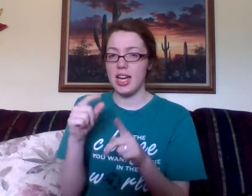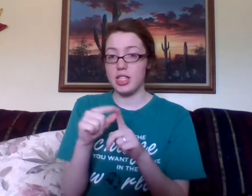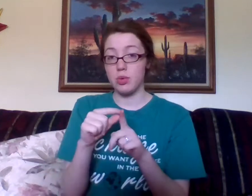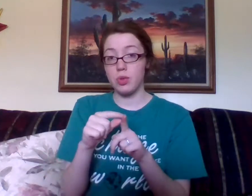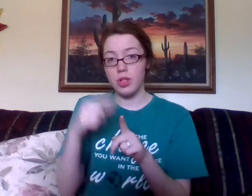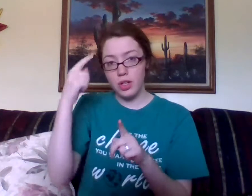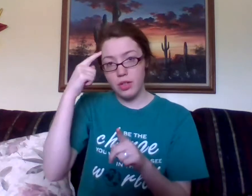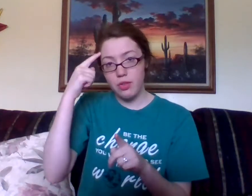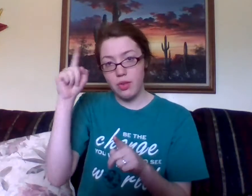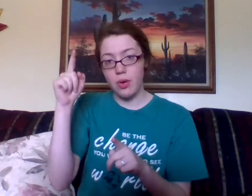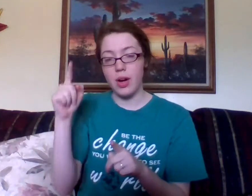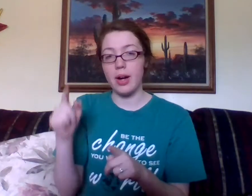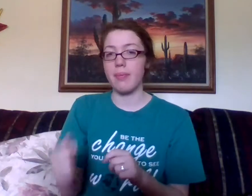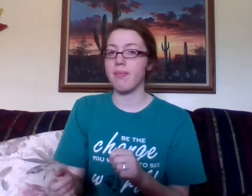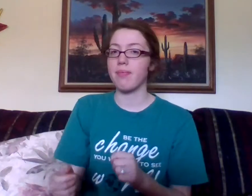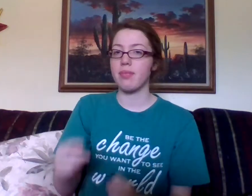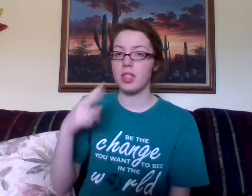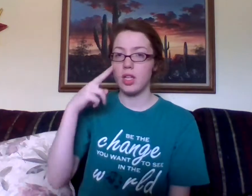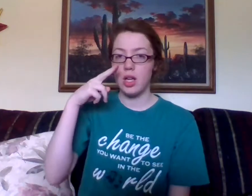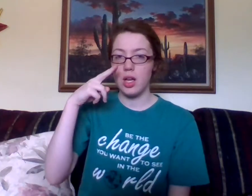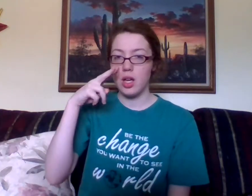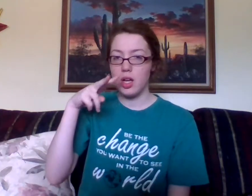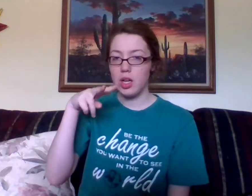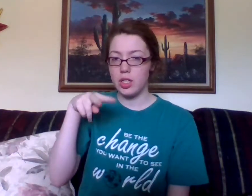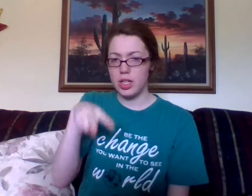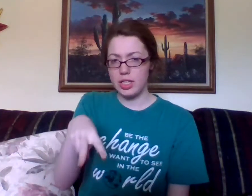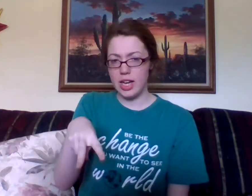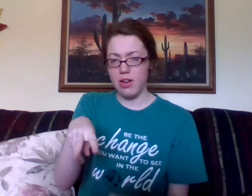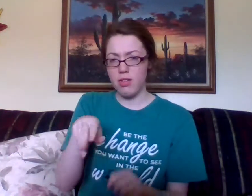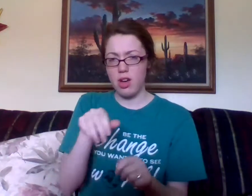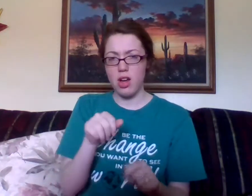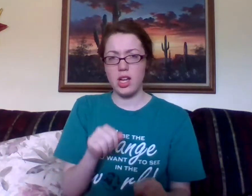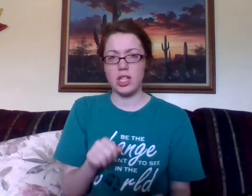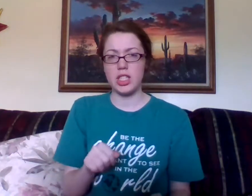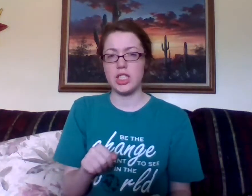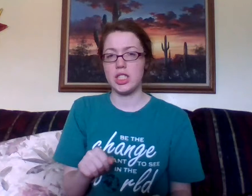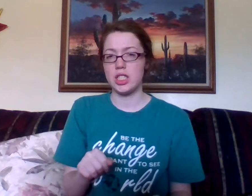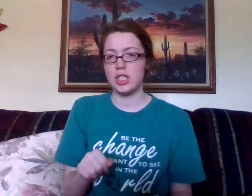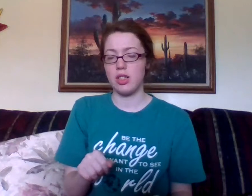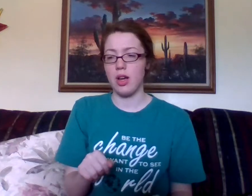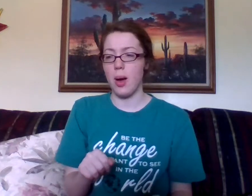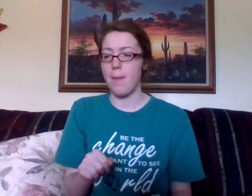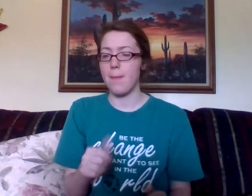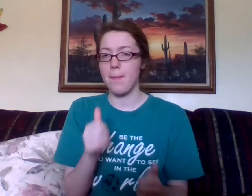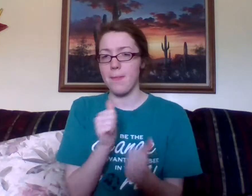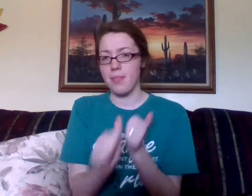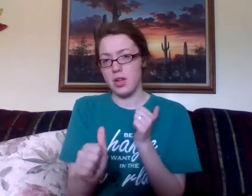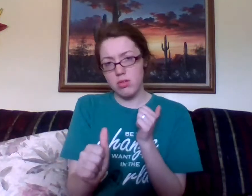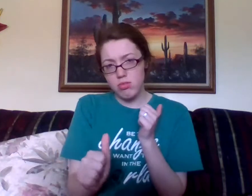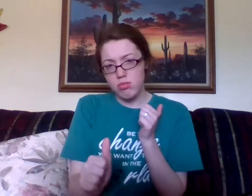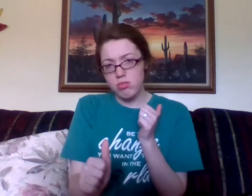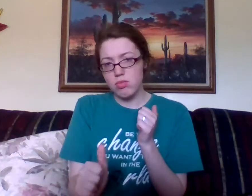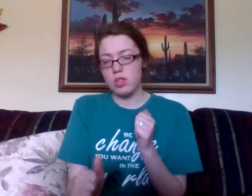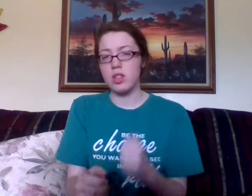It's a word for looking down on um,